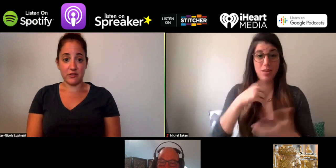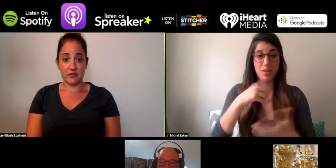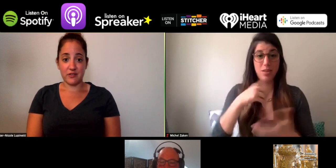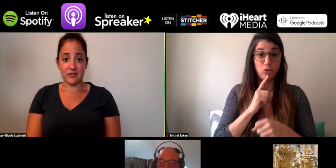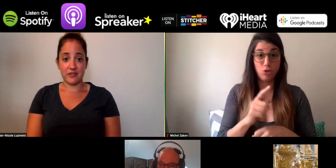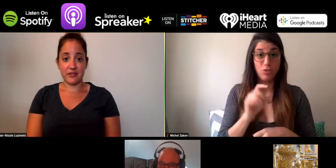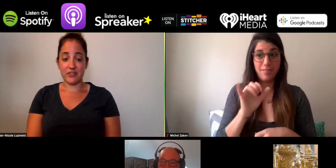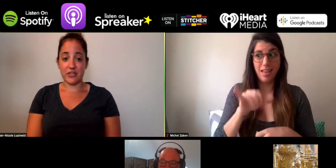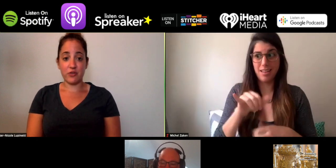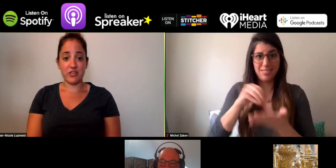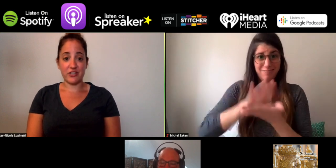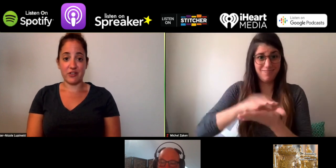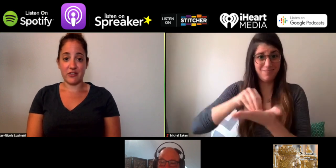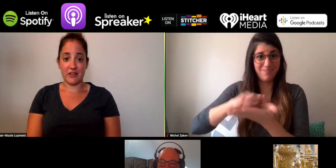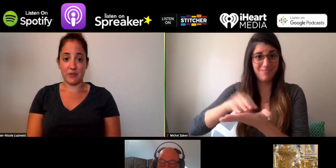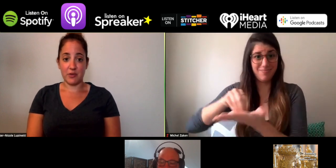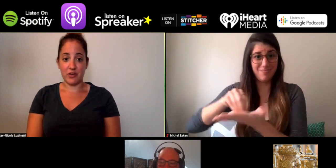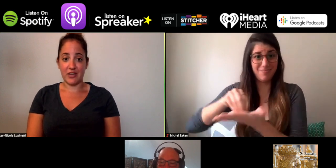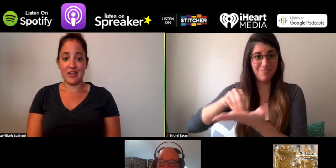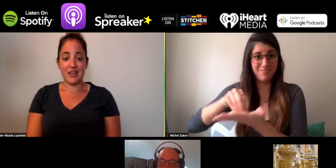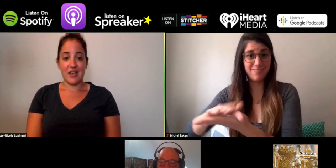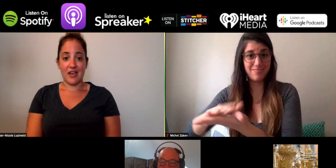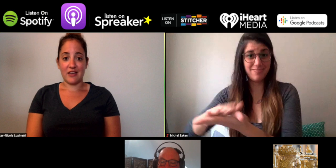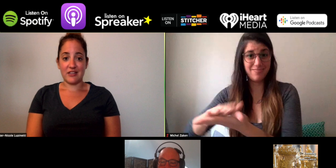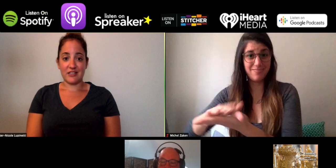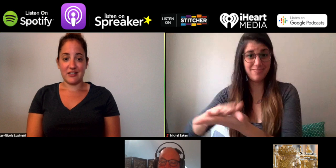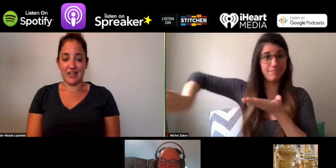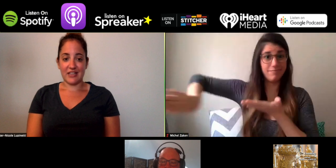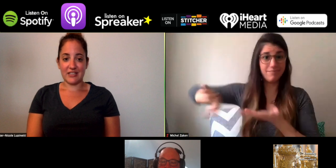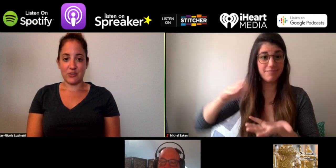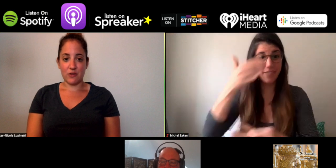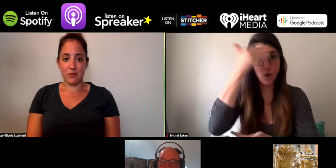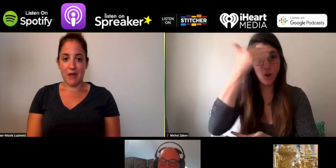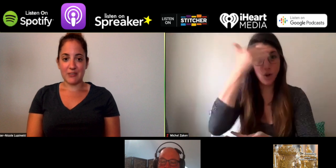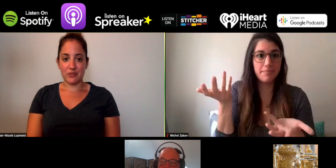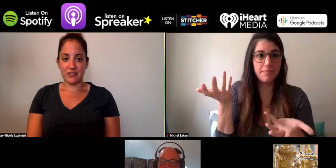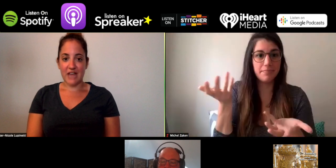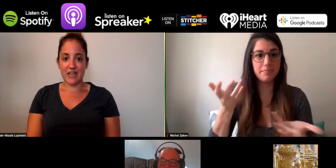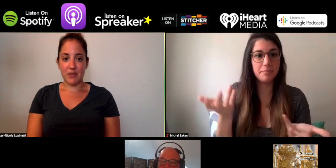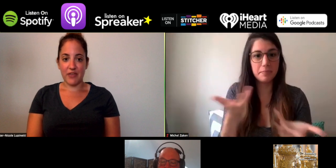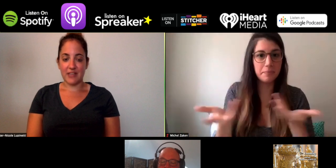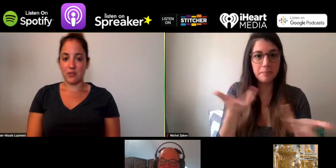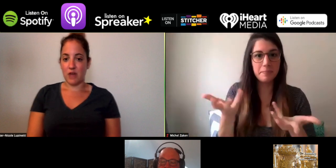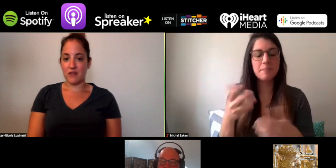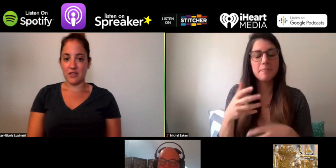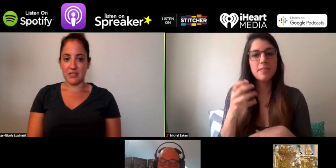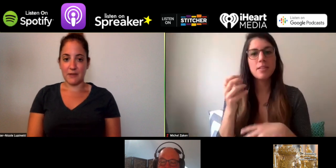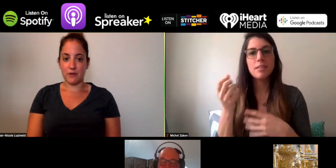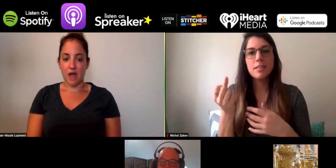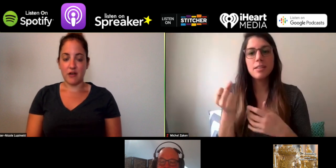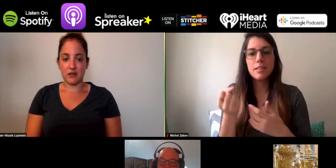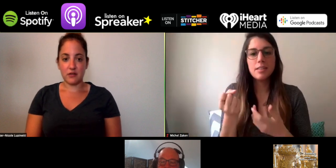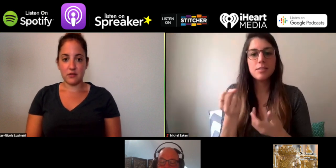know, there's a huge history in the deaf community, and it's sort of impossible to document that, so a lot of it